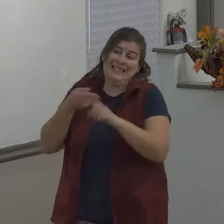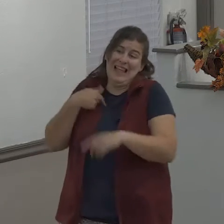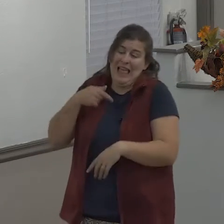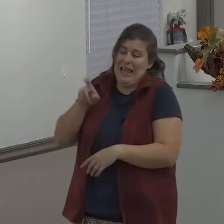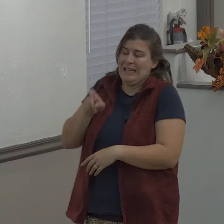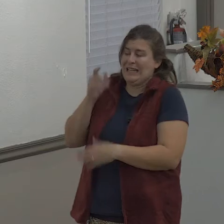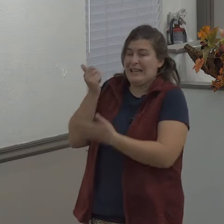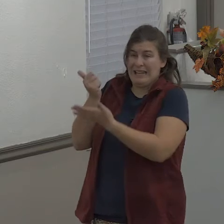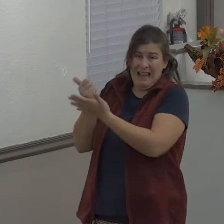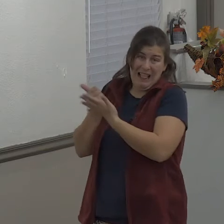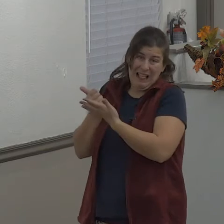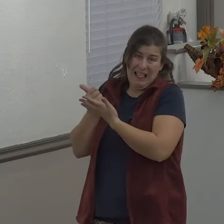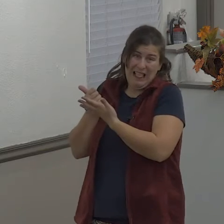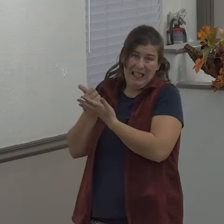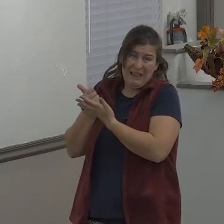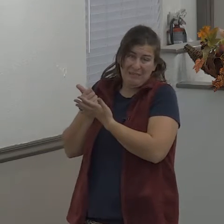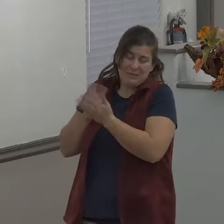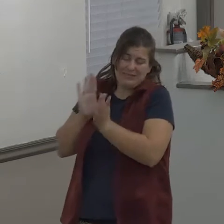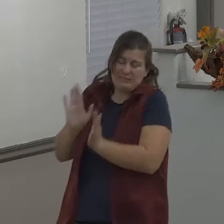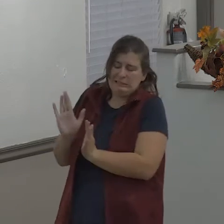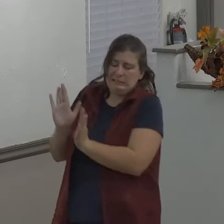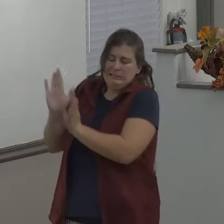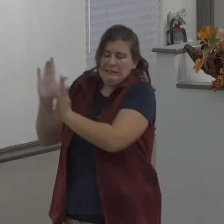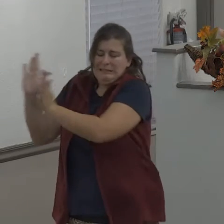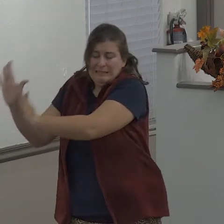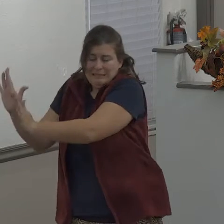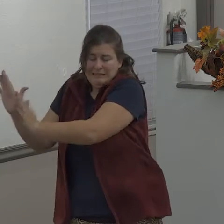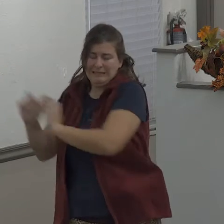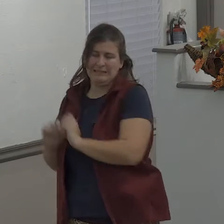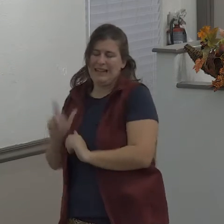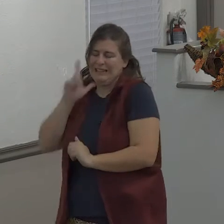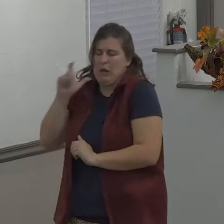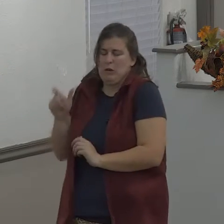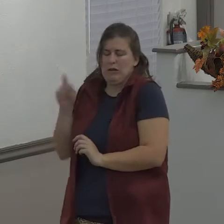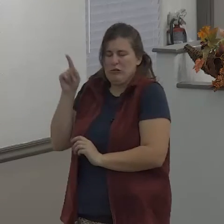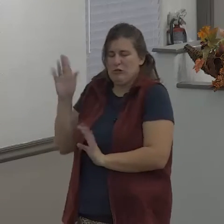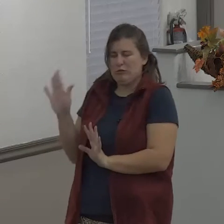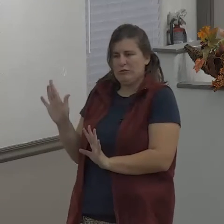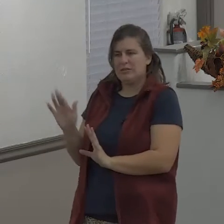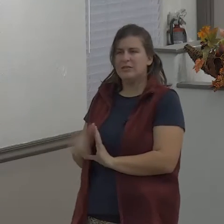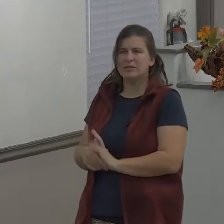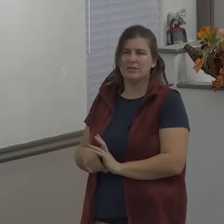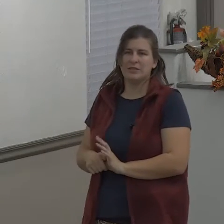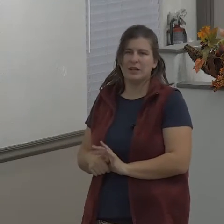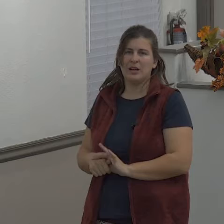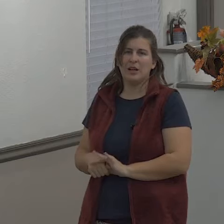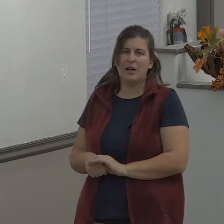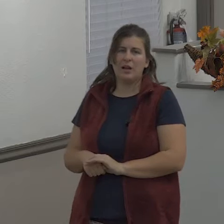Otherwise, I don't really need you. Don't really need you.